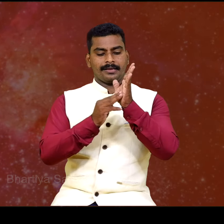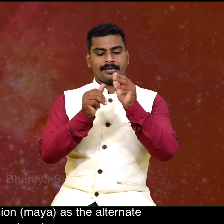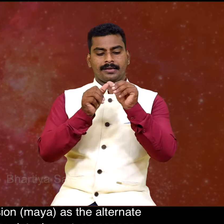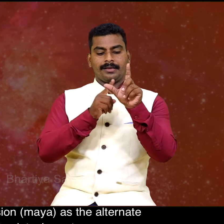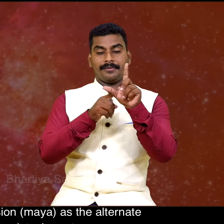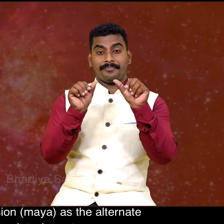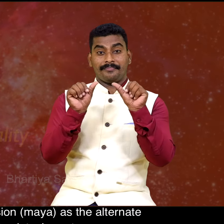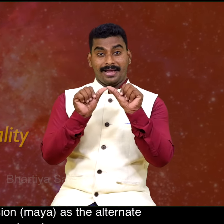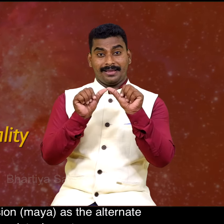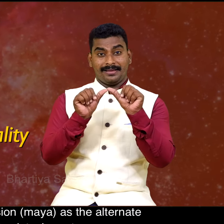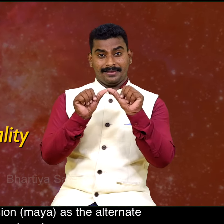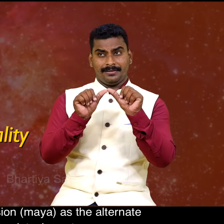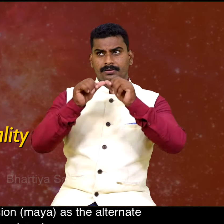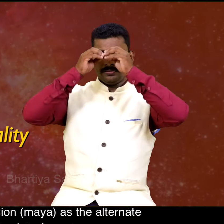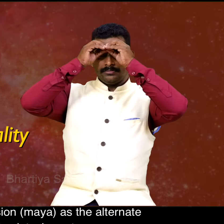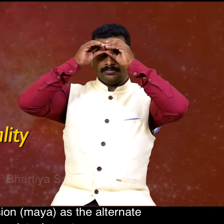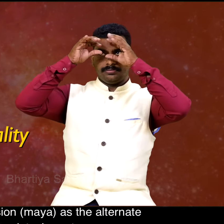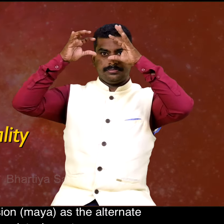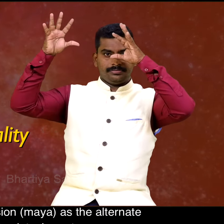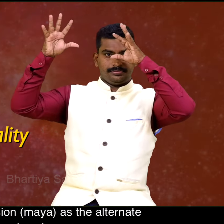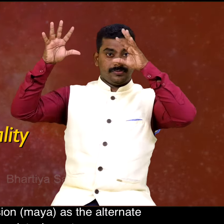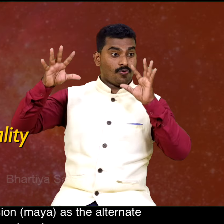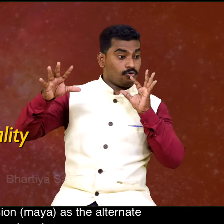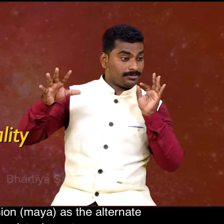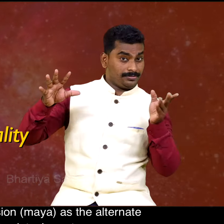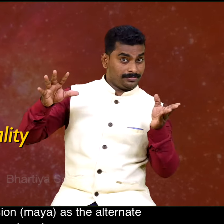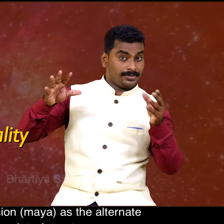delusion or maya as the alternate reality,